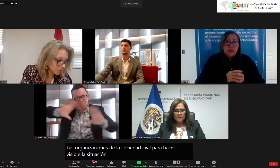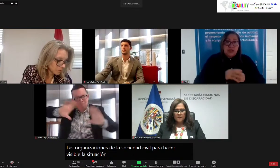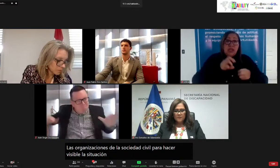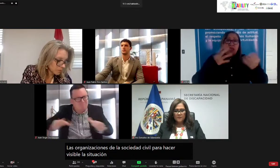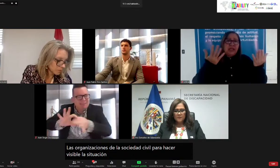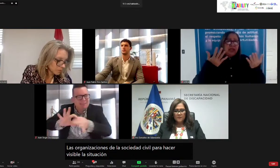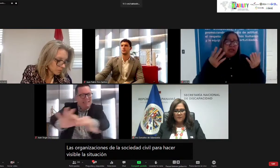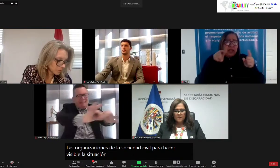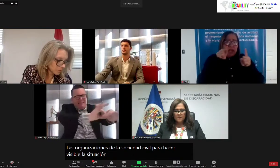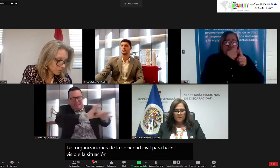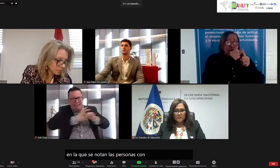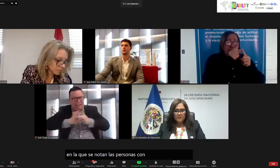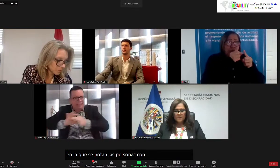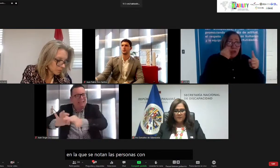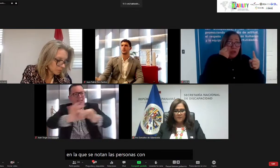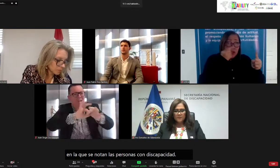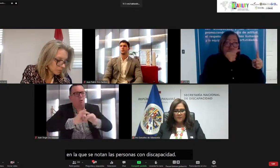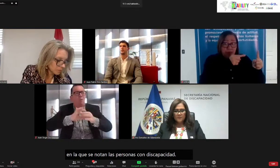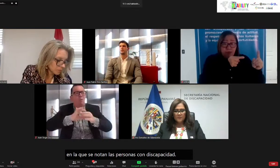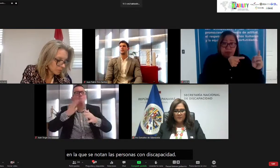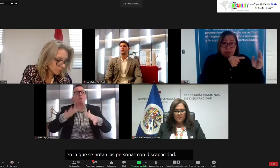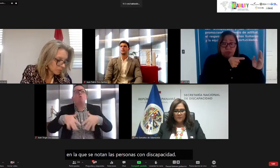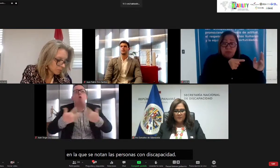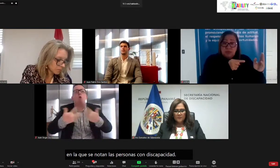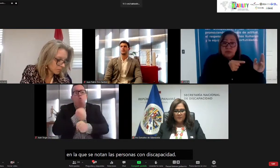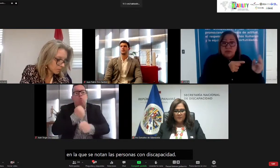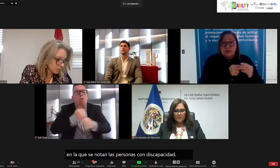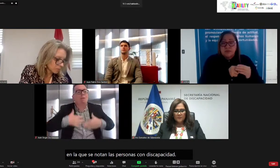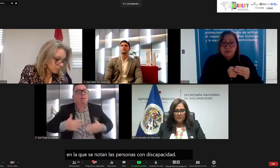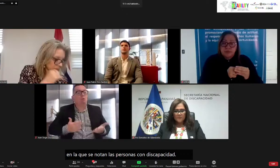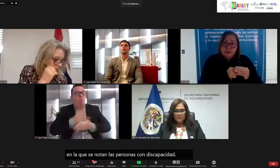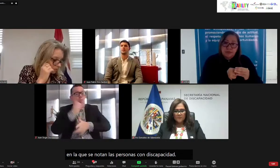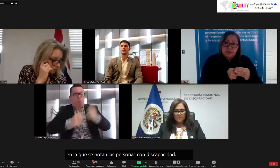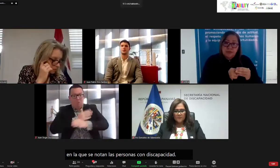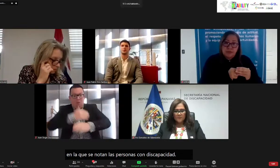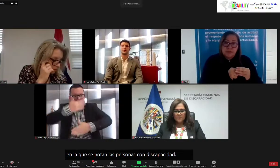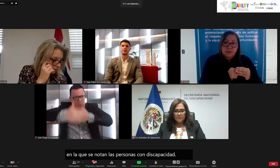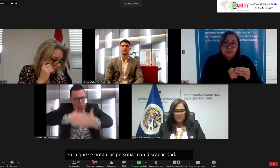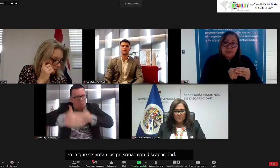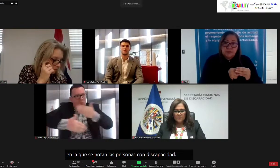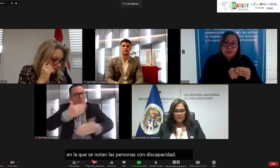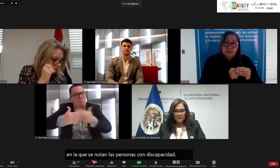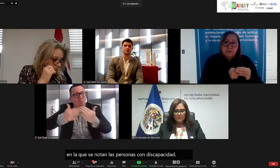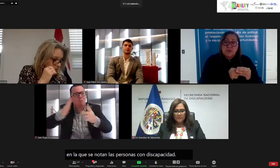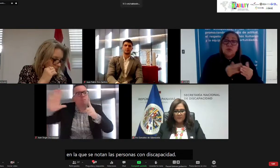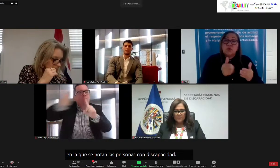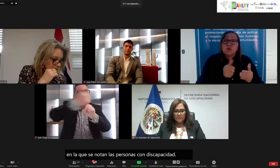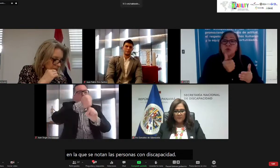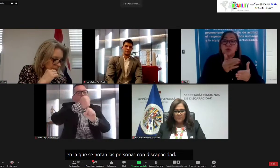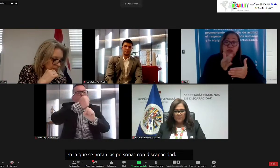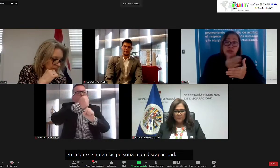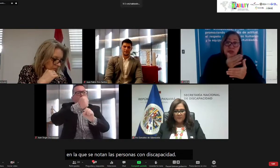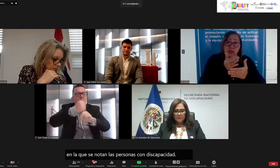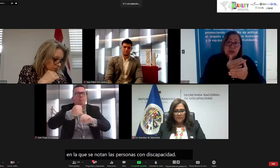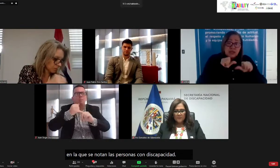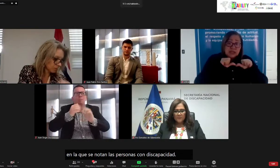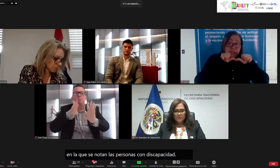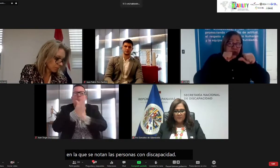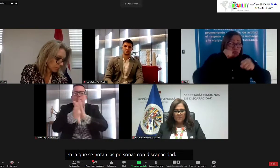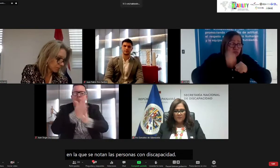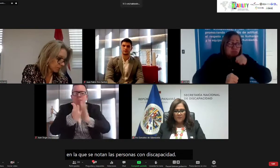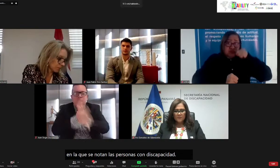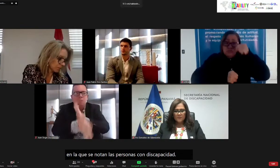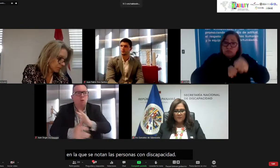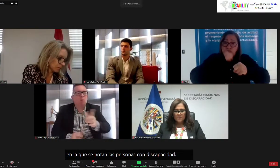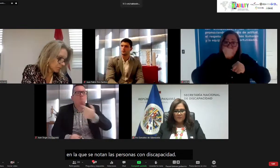are and the implications for the full exercise of the human rights on our behalf we